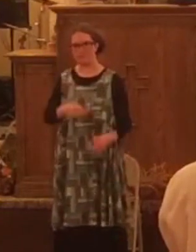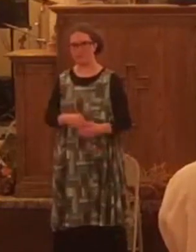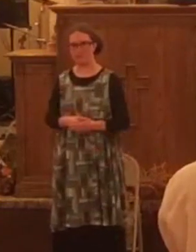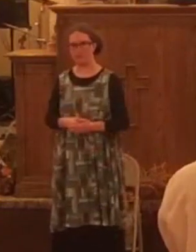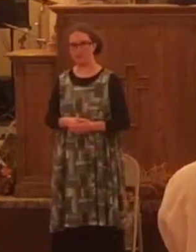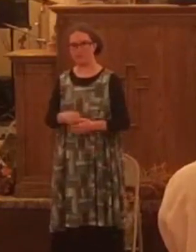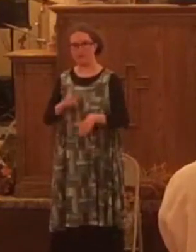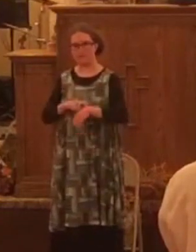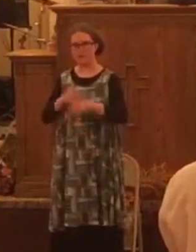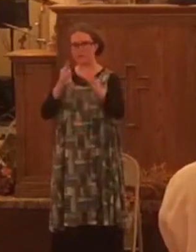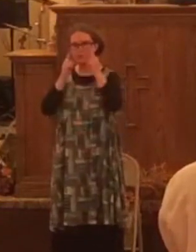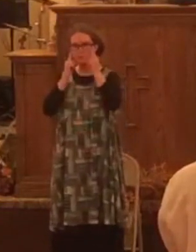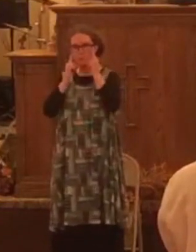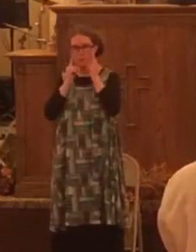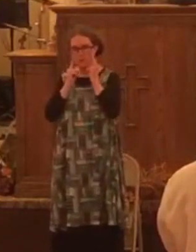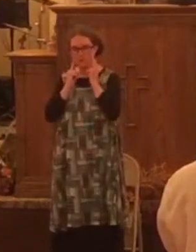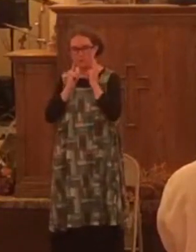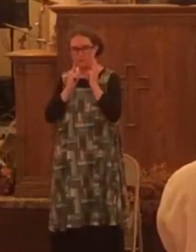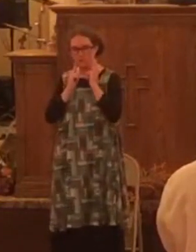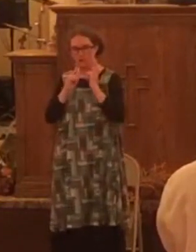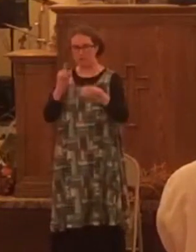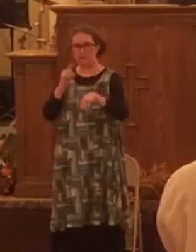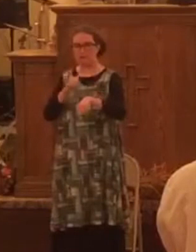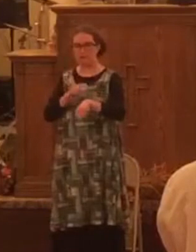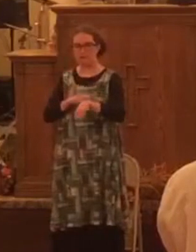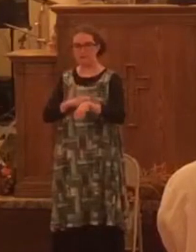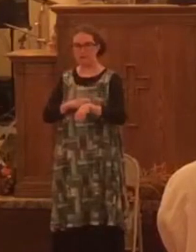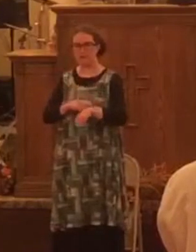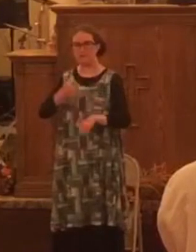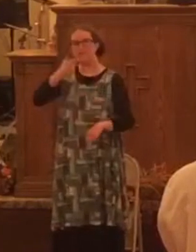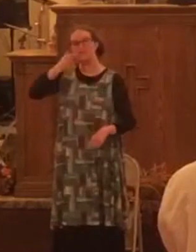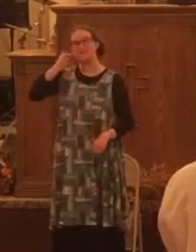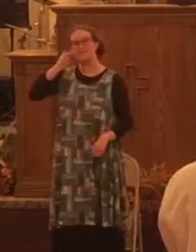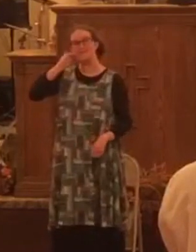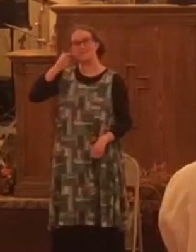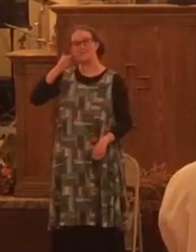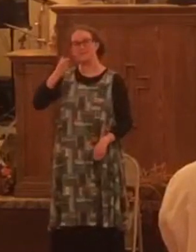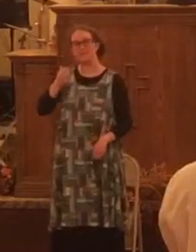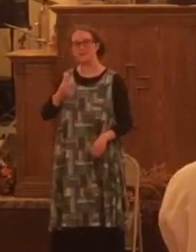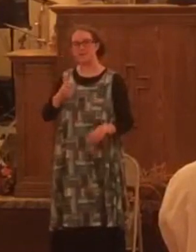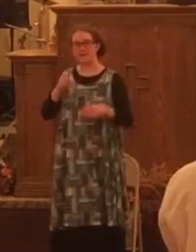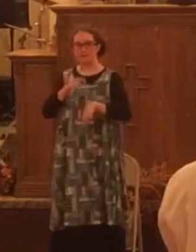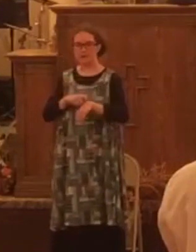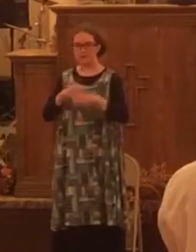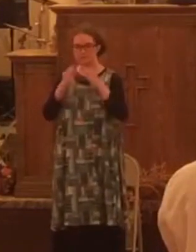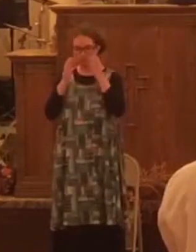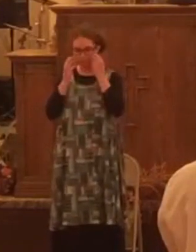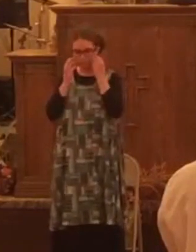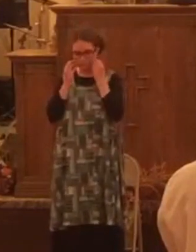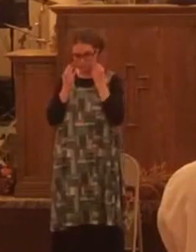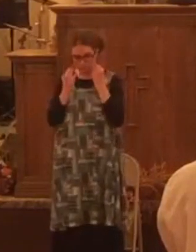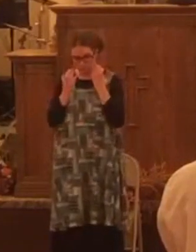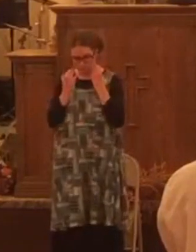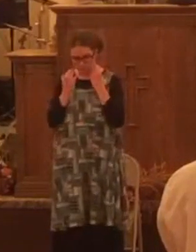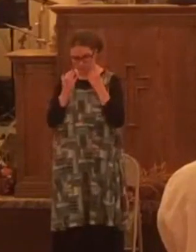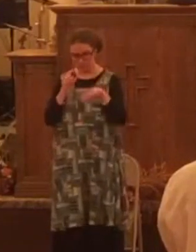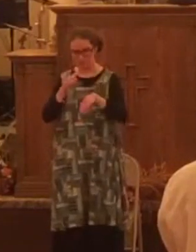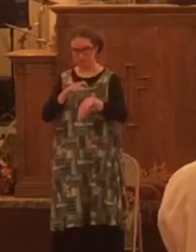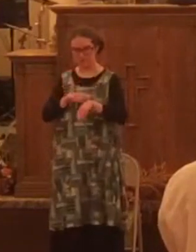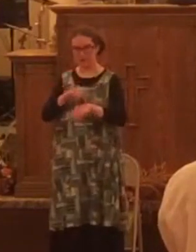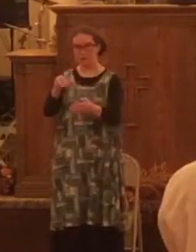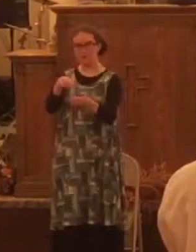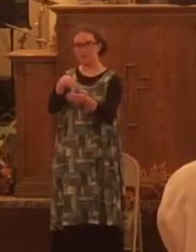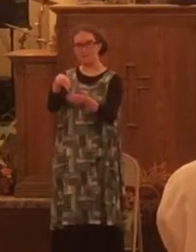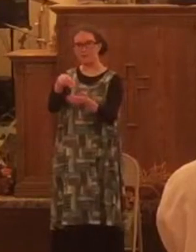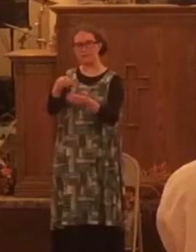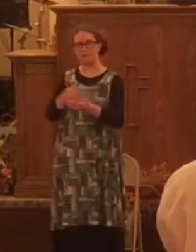A time to weep and a time to laugh, a time to mourn and a time to